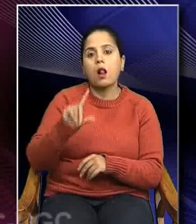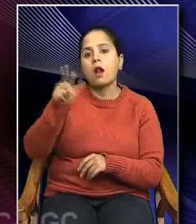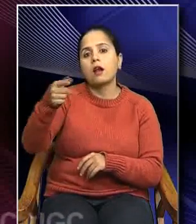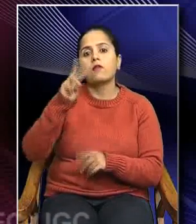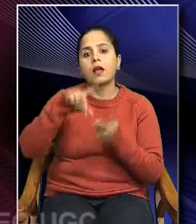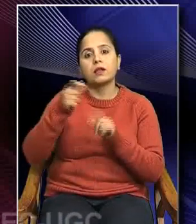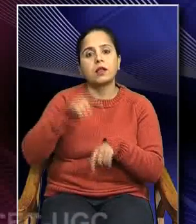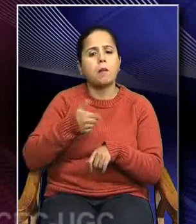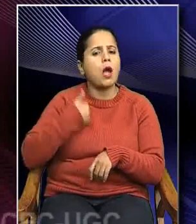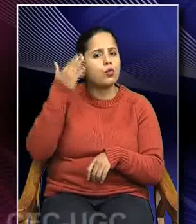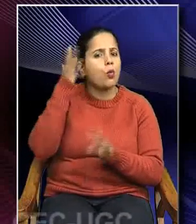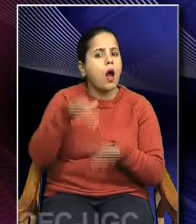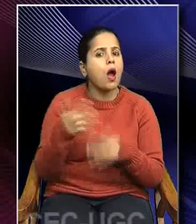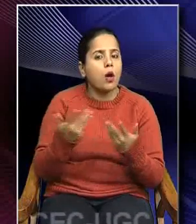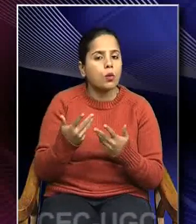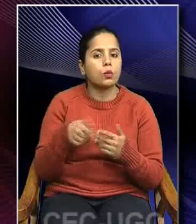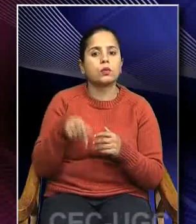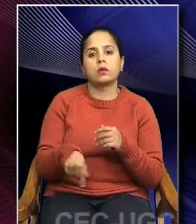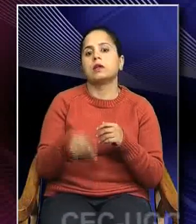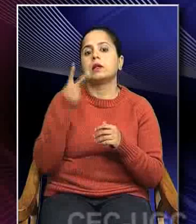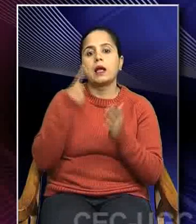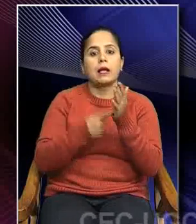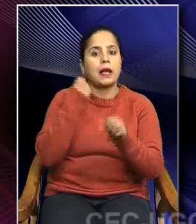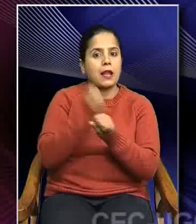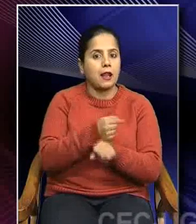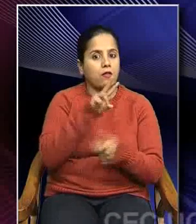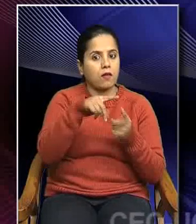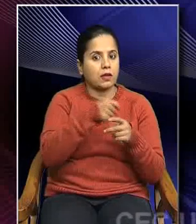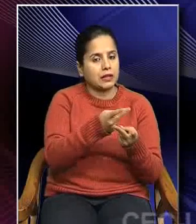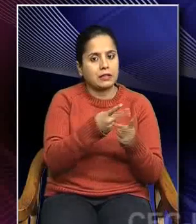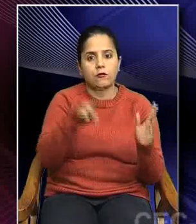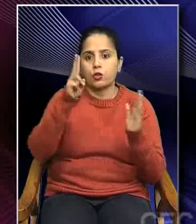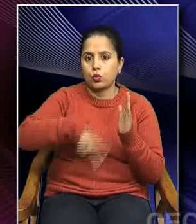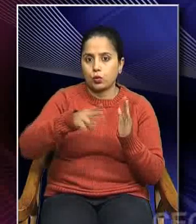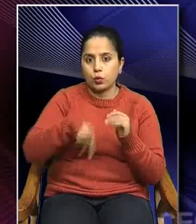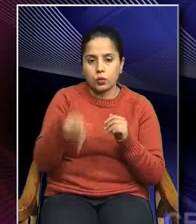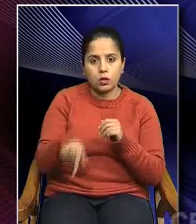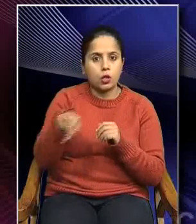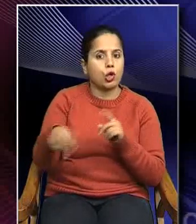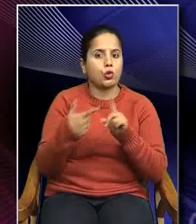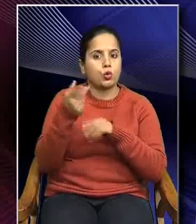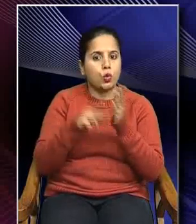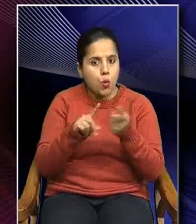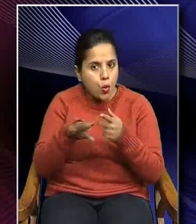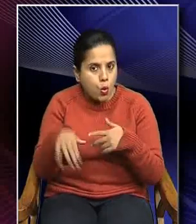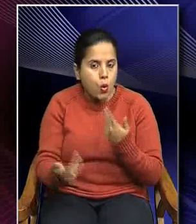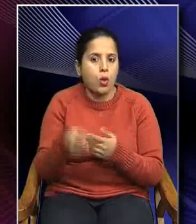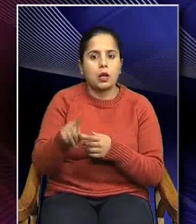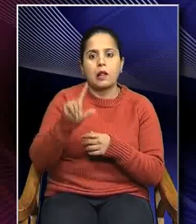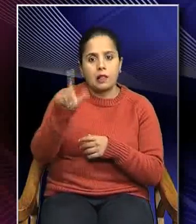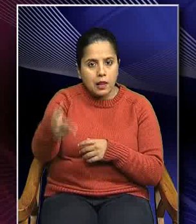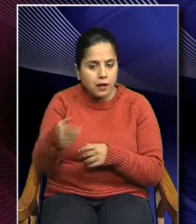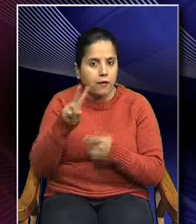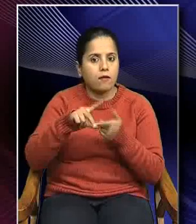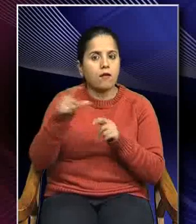know this? Because Rigved reads little differently as compared to the tone and tenor of the later Vedic